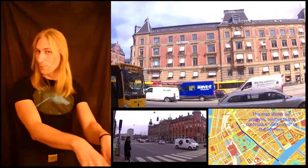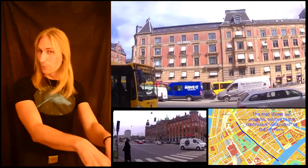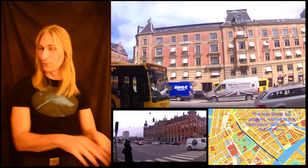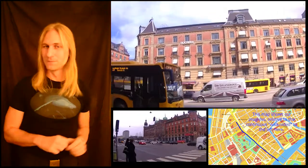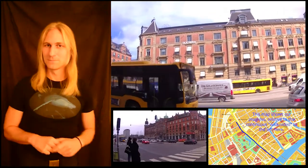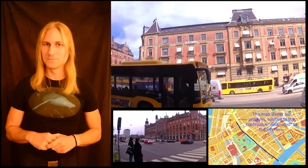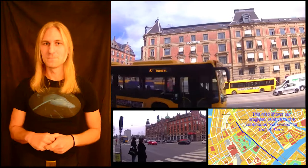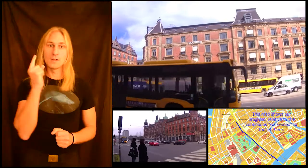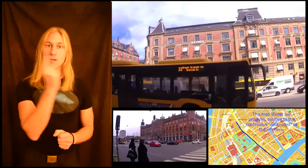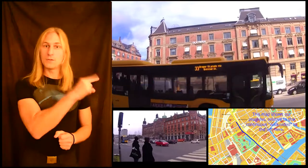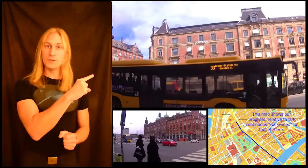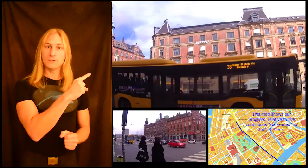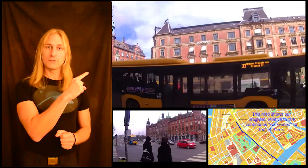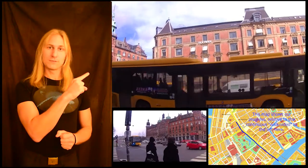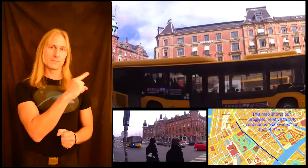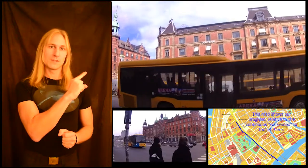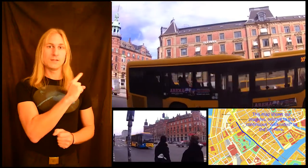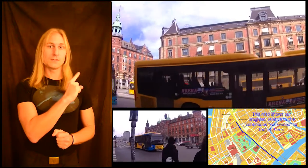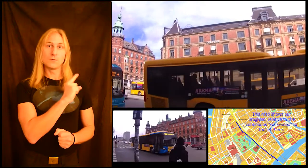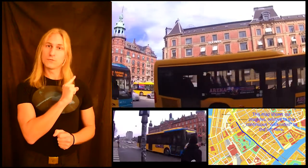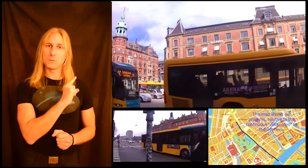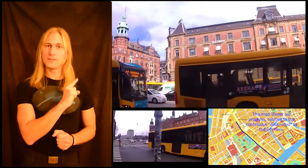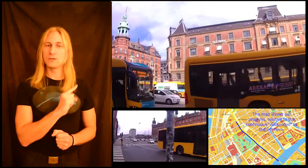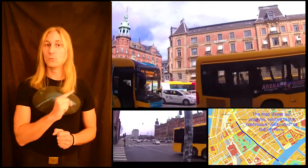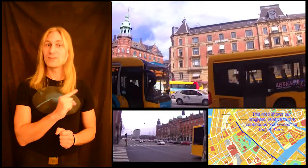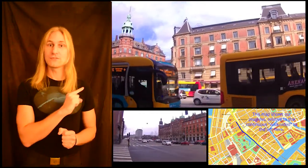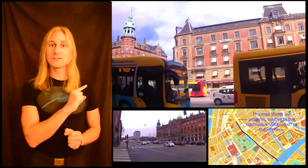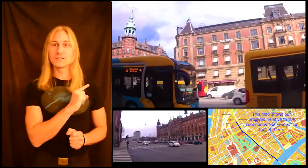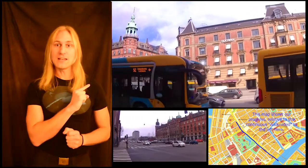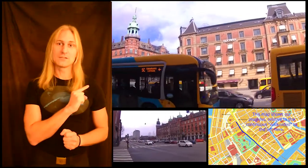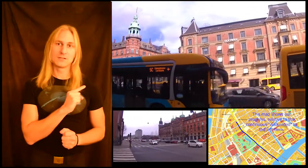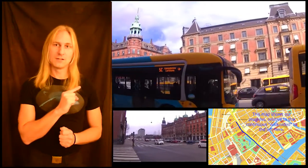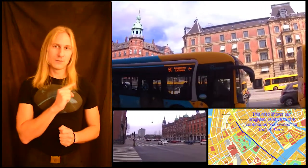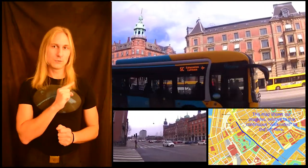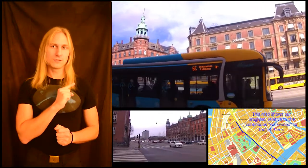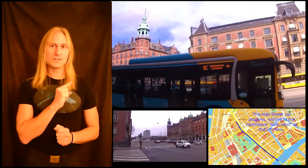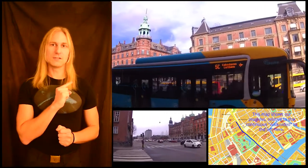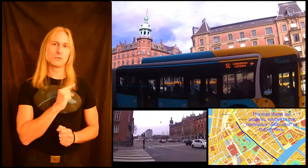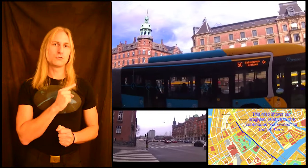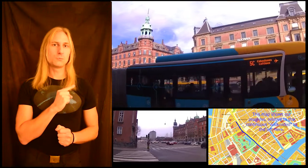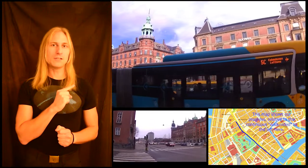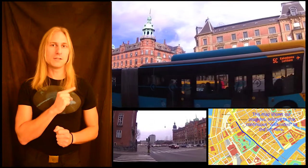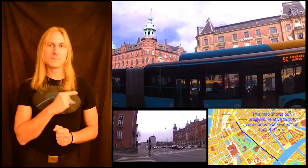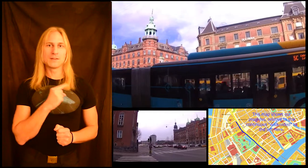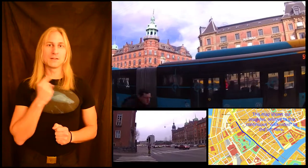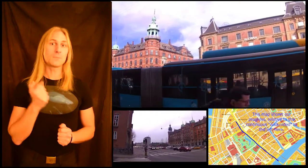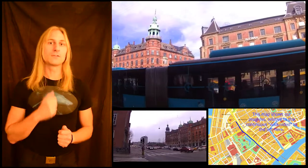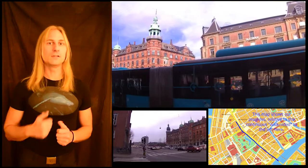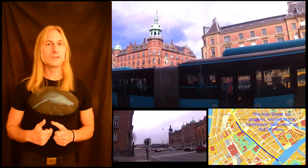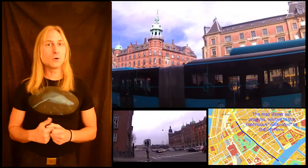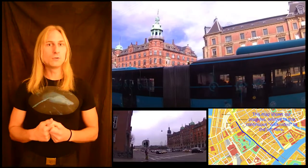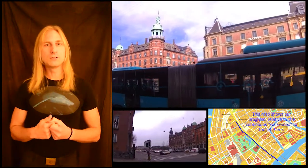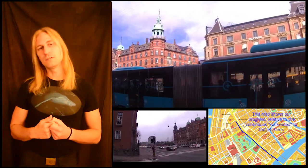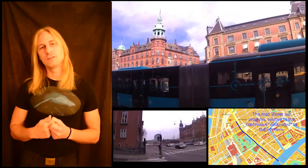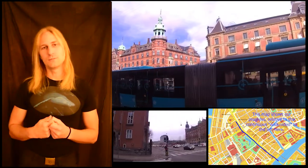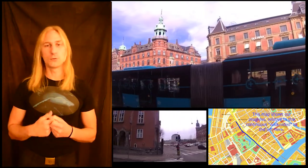in depth. This is also where the western gate to the city used to be, up until